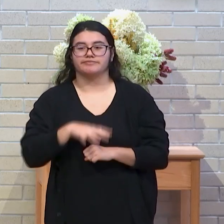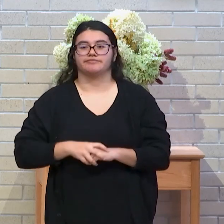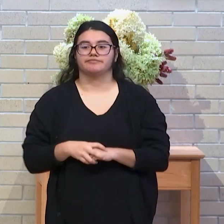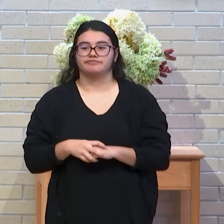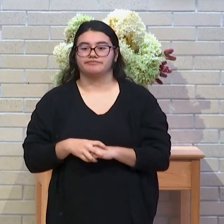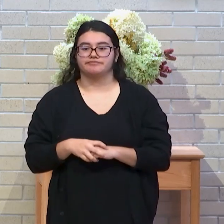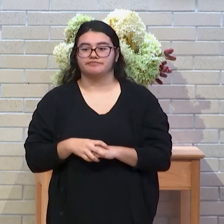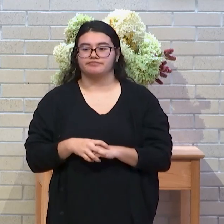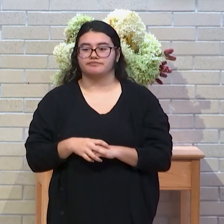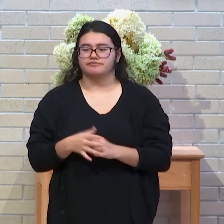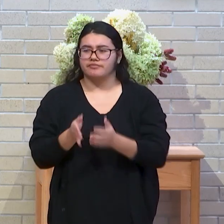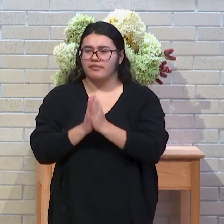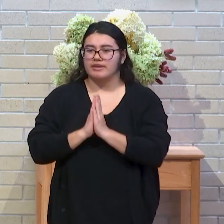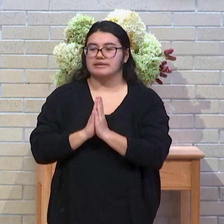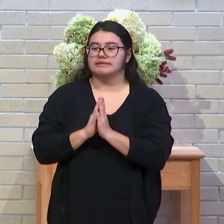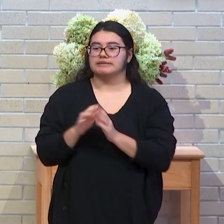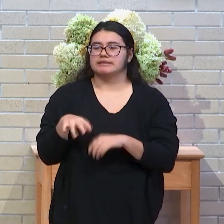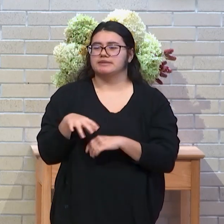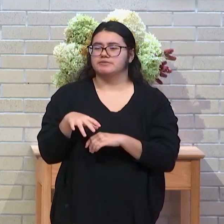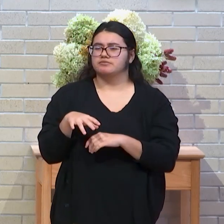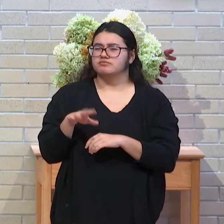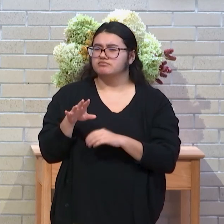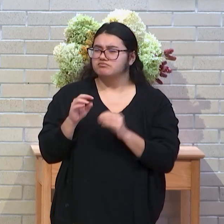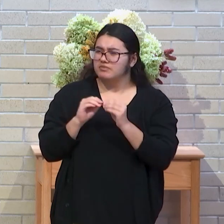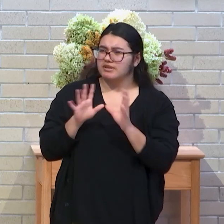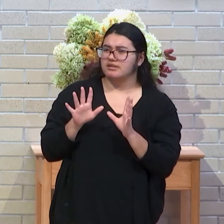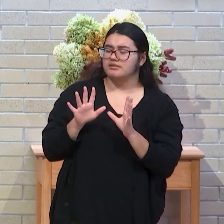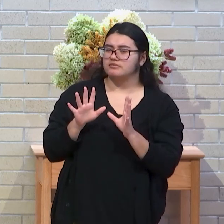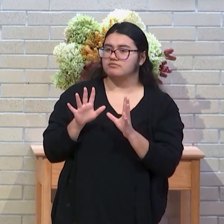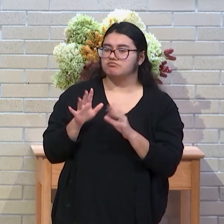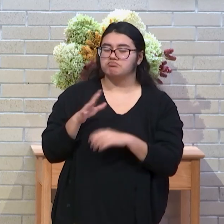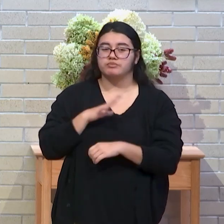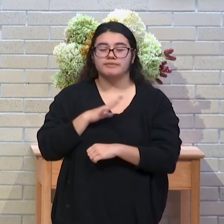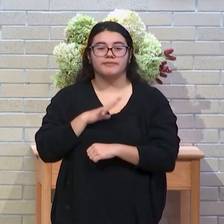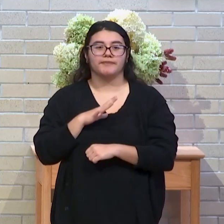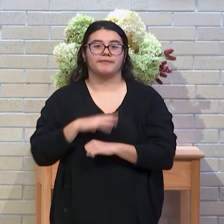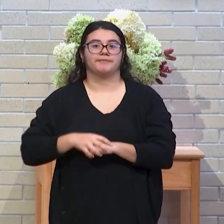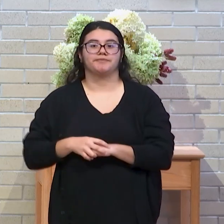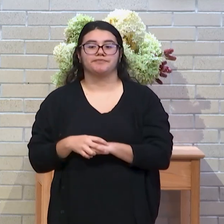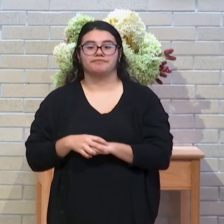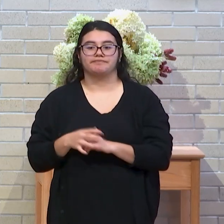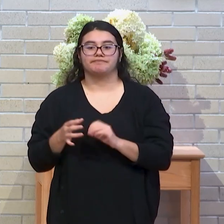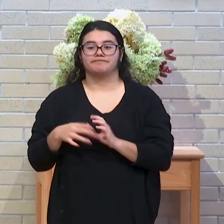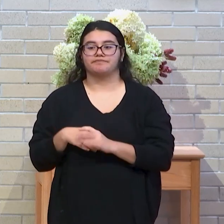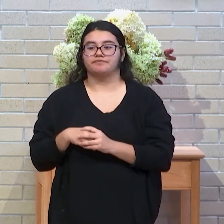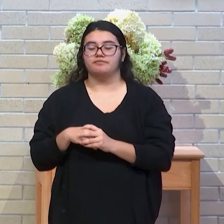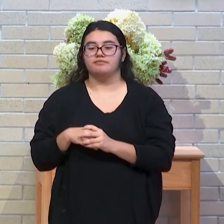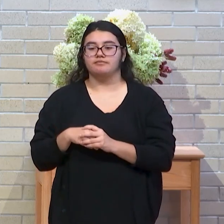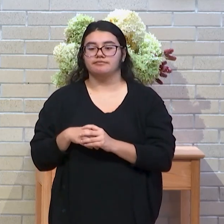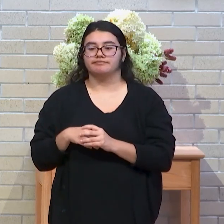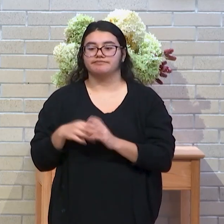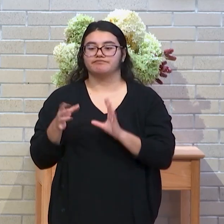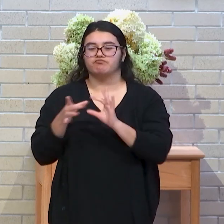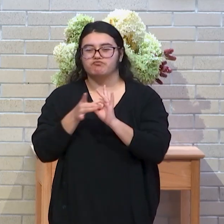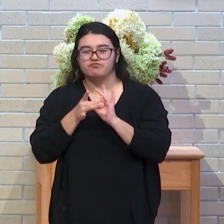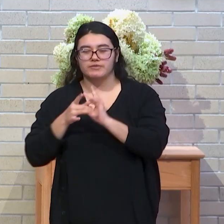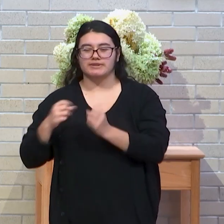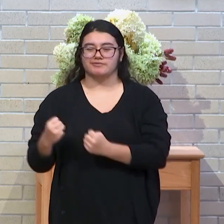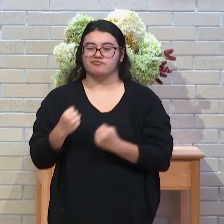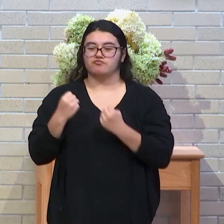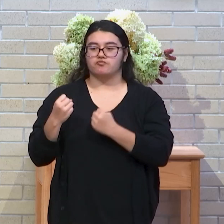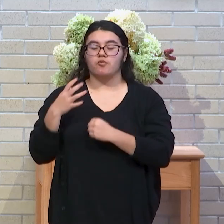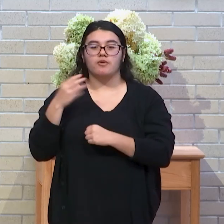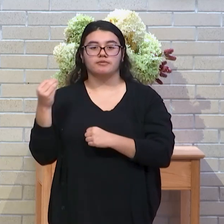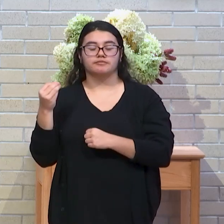ask for clarification with sign language. I've networked and made connections outside of the US. Most of all, this experience has taught me to appreciate the small